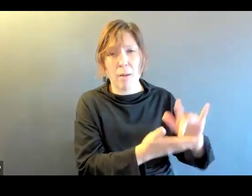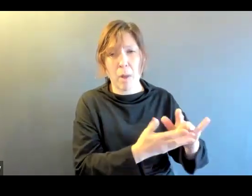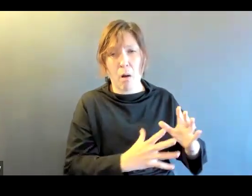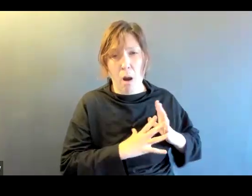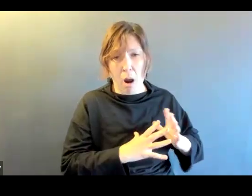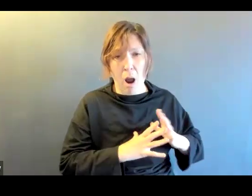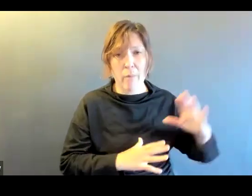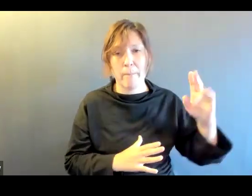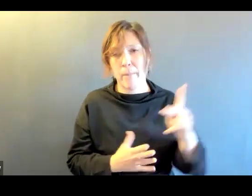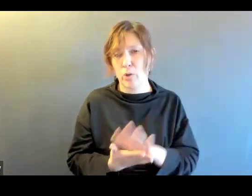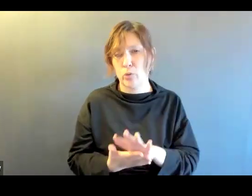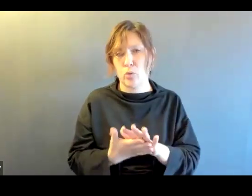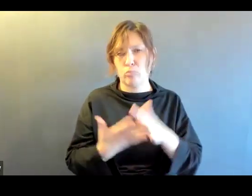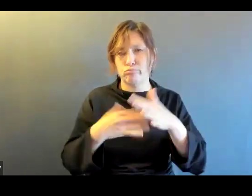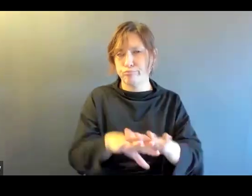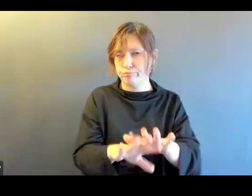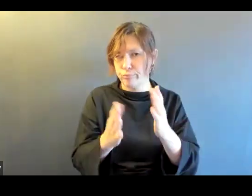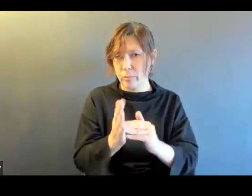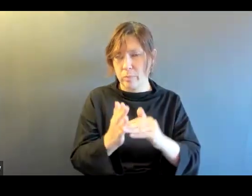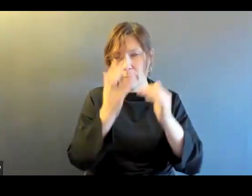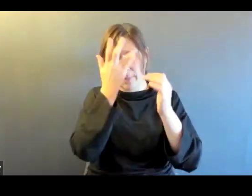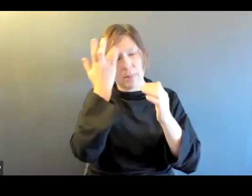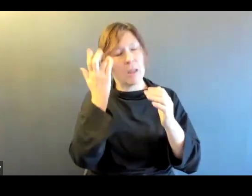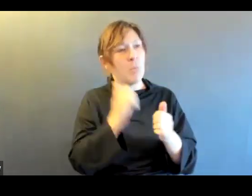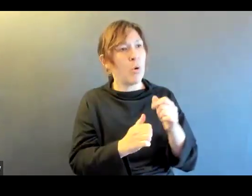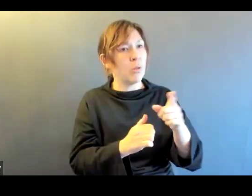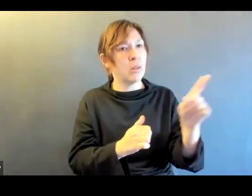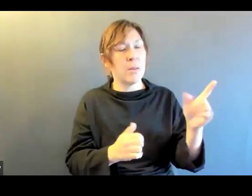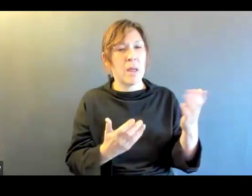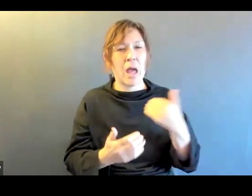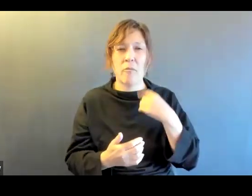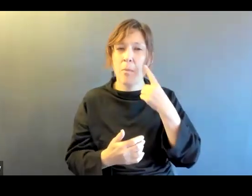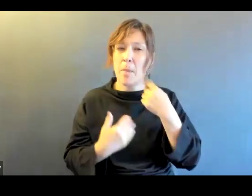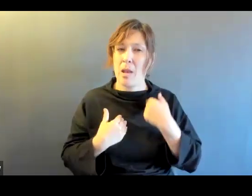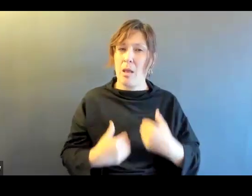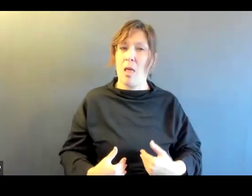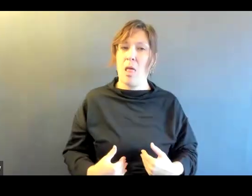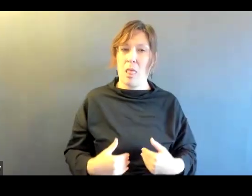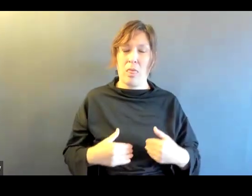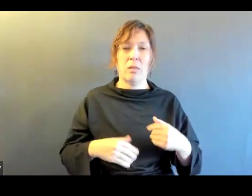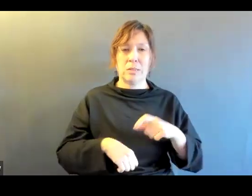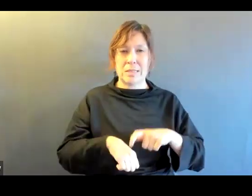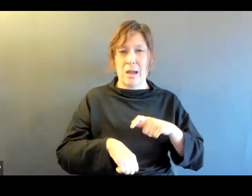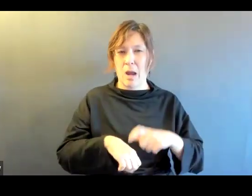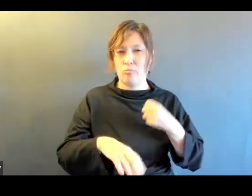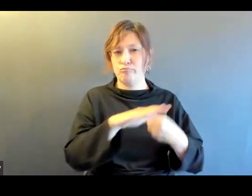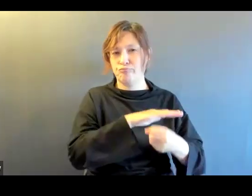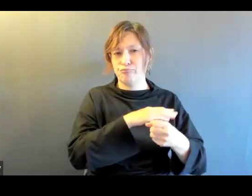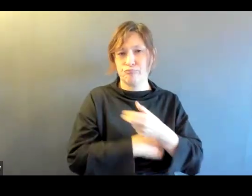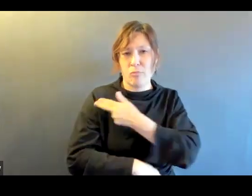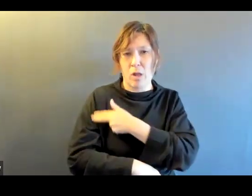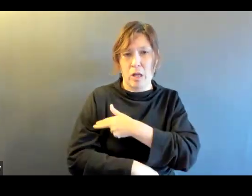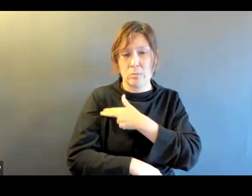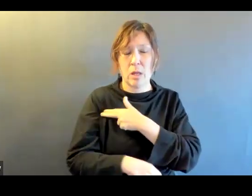medical-related absence. The majority of the students in the program are returning after a mental health-related hospitalization. So I'd ask that the